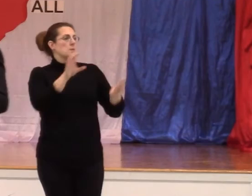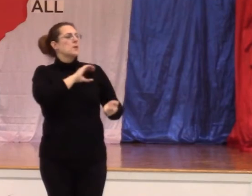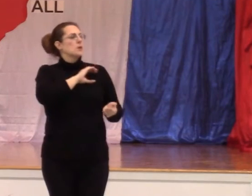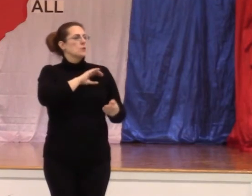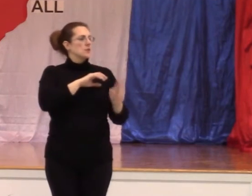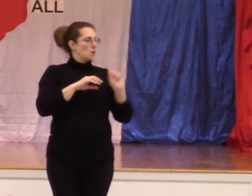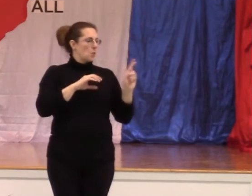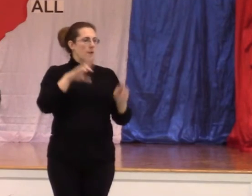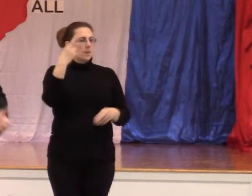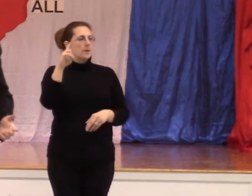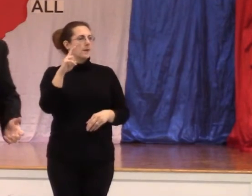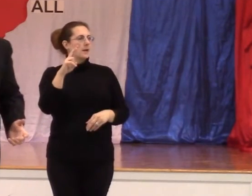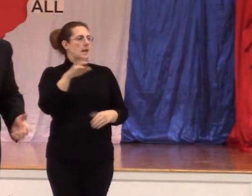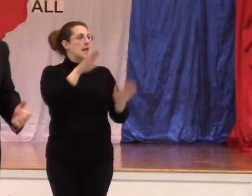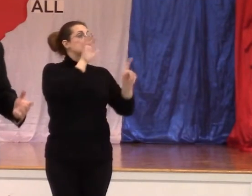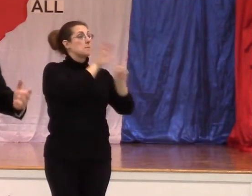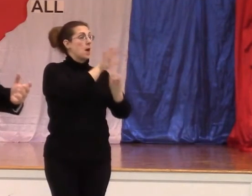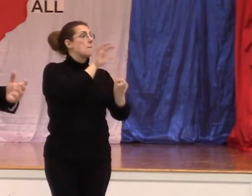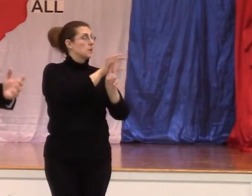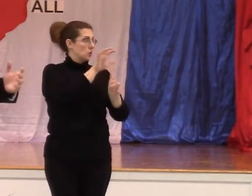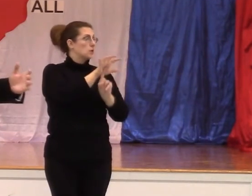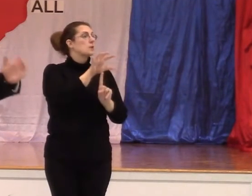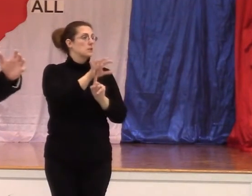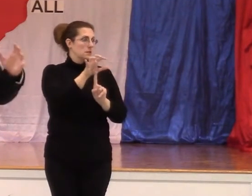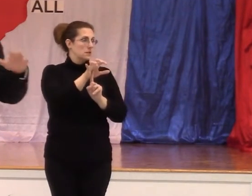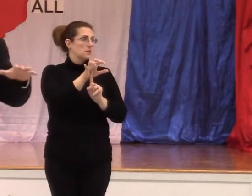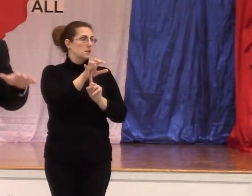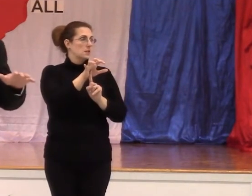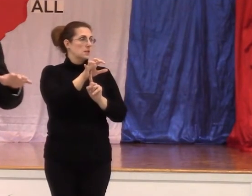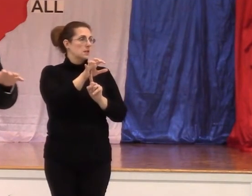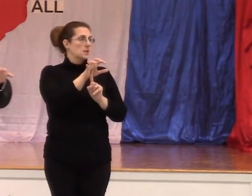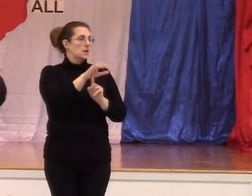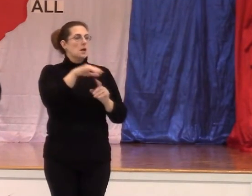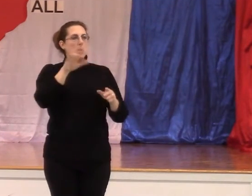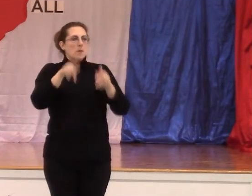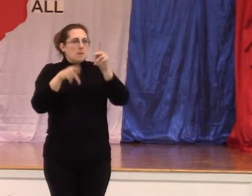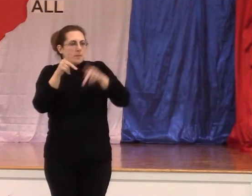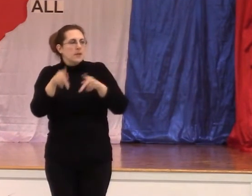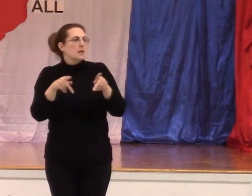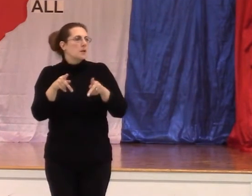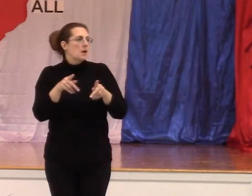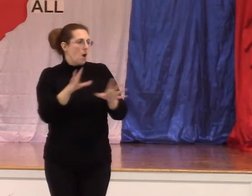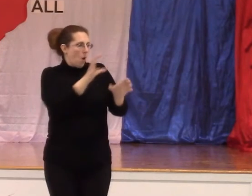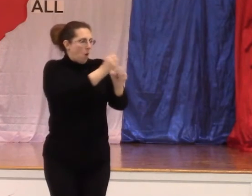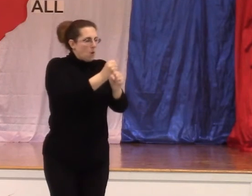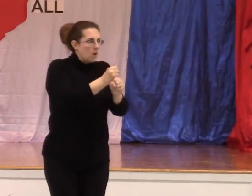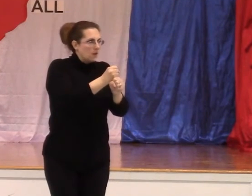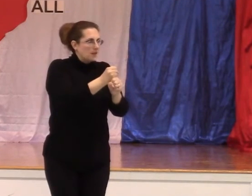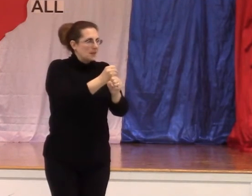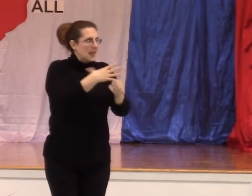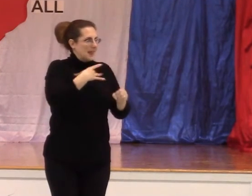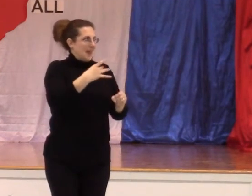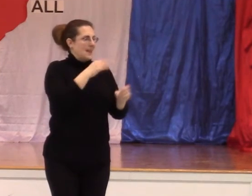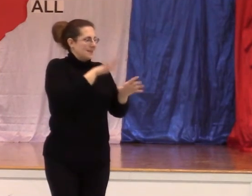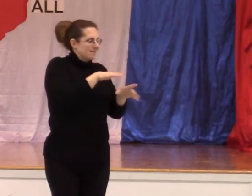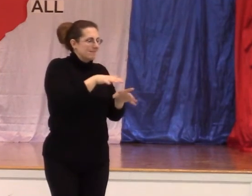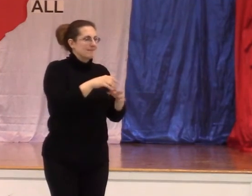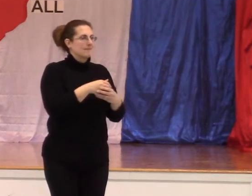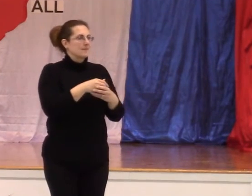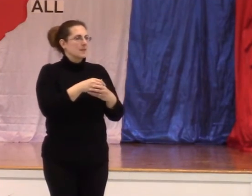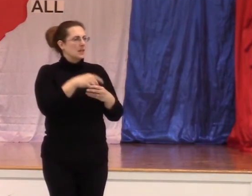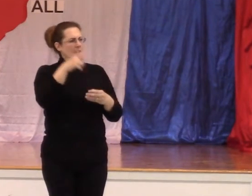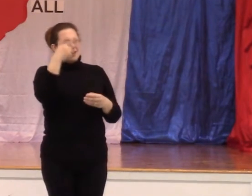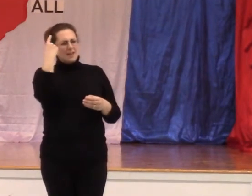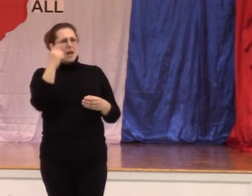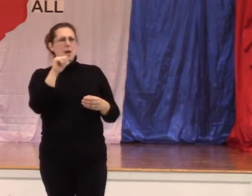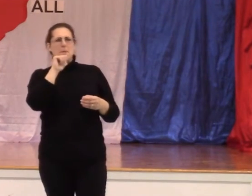Radical Reformation is that it's very popular, meaning that the laity grab onto it, not only because